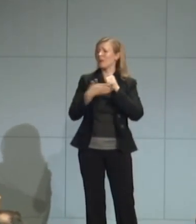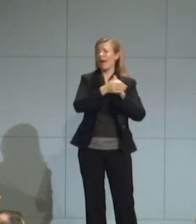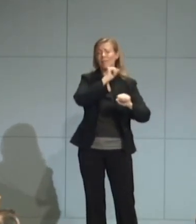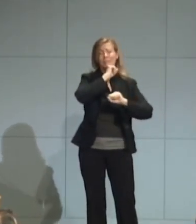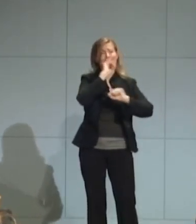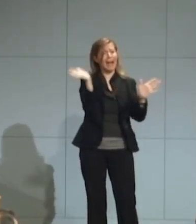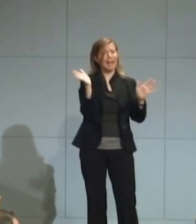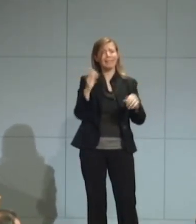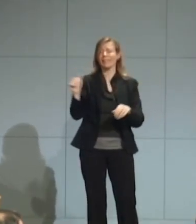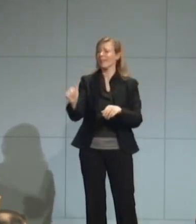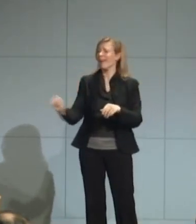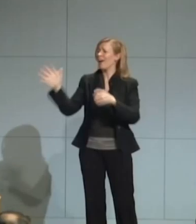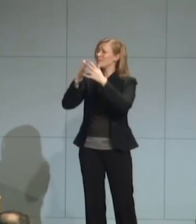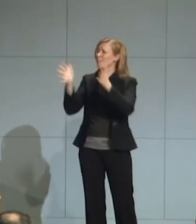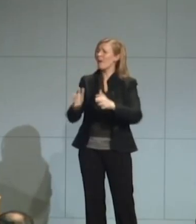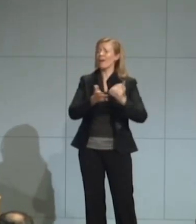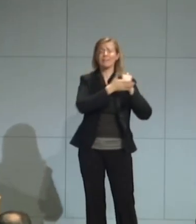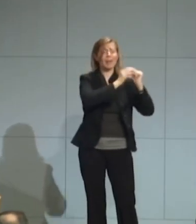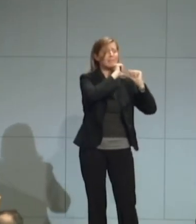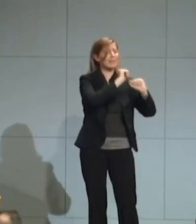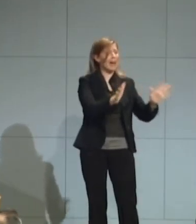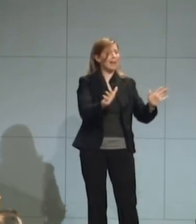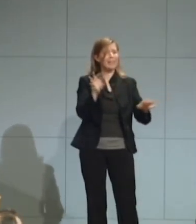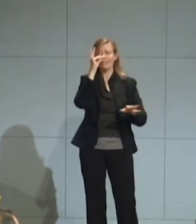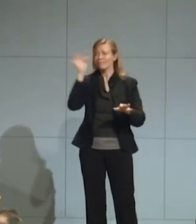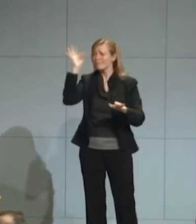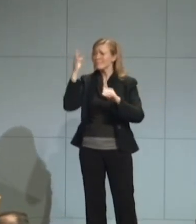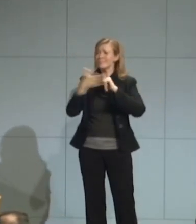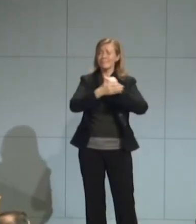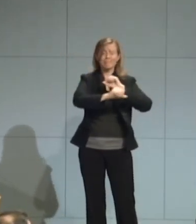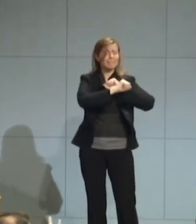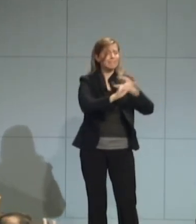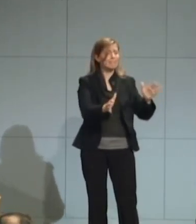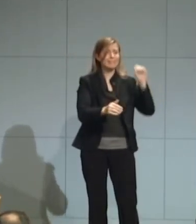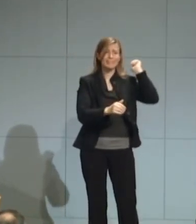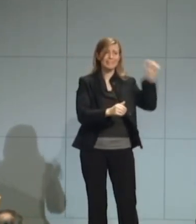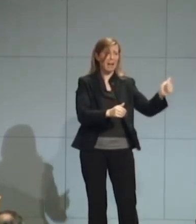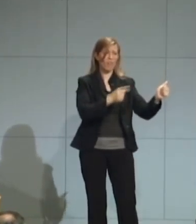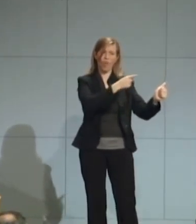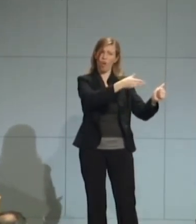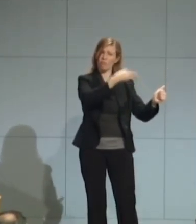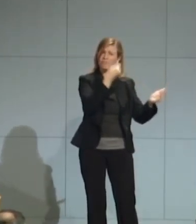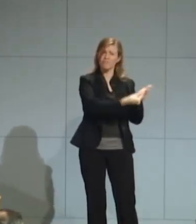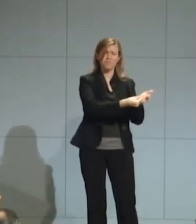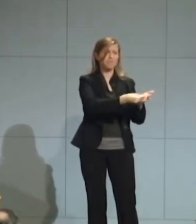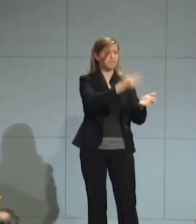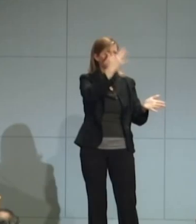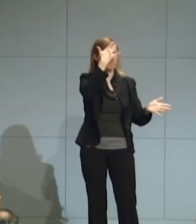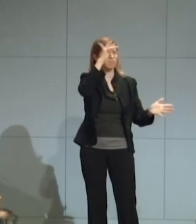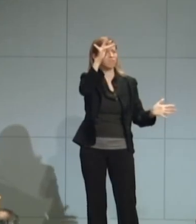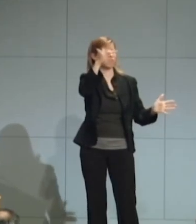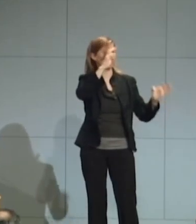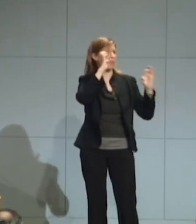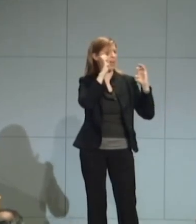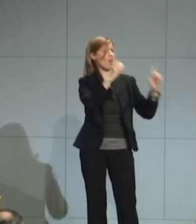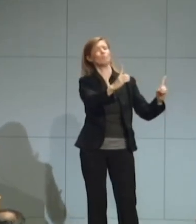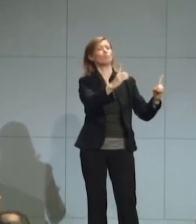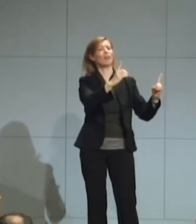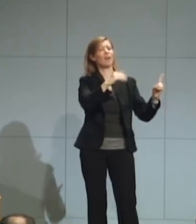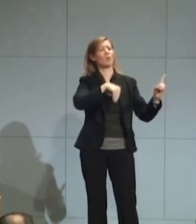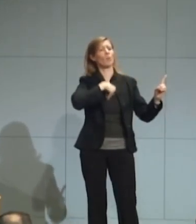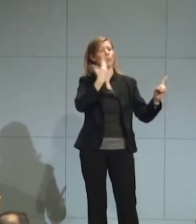were able to accumulate stuff, were able to accumulate land and money, and of course, other human beings